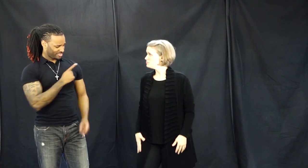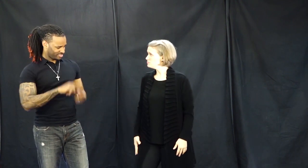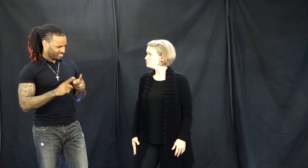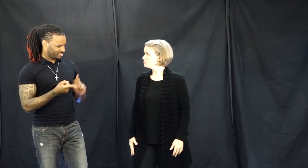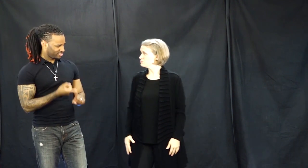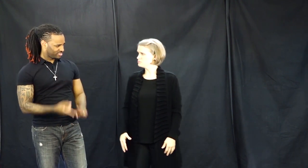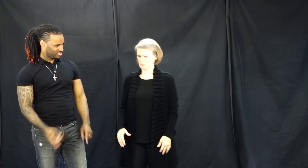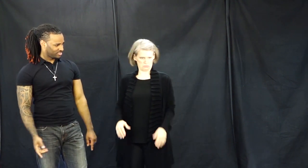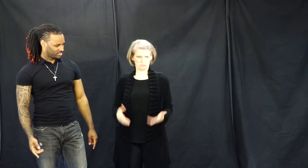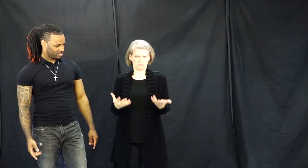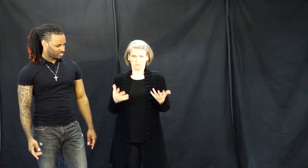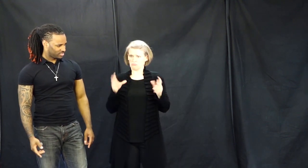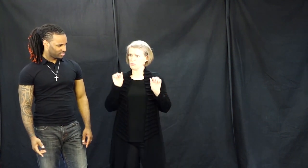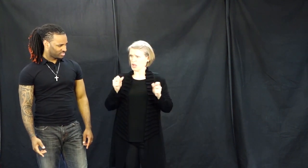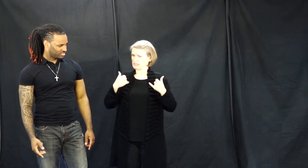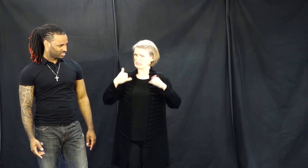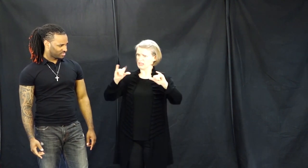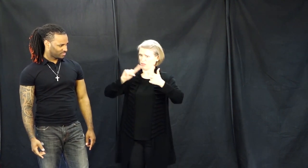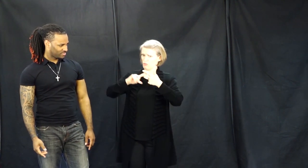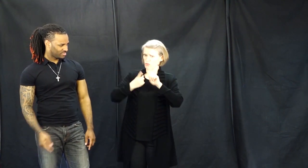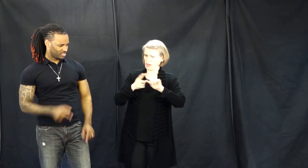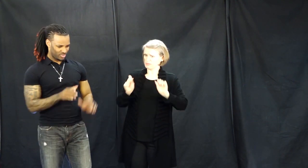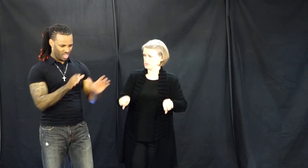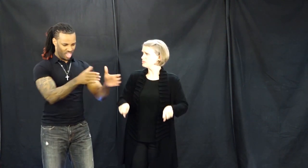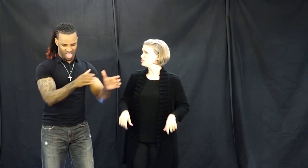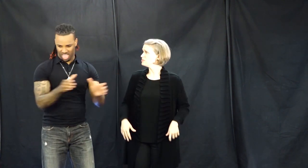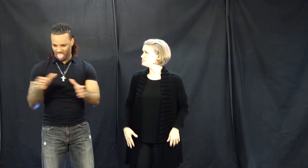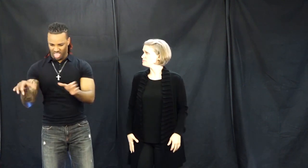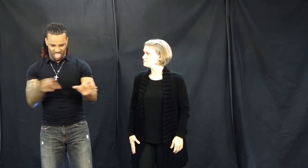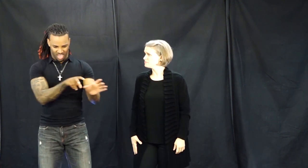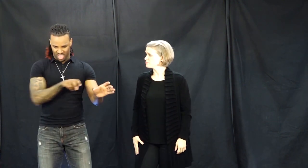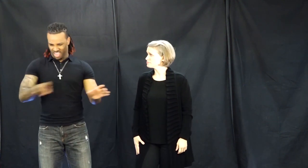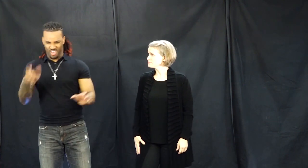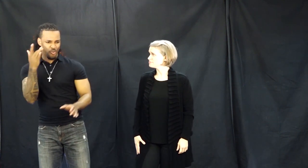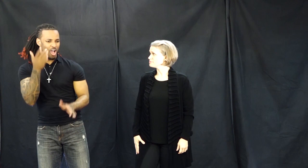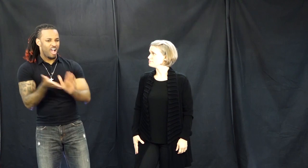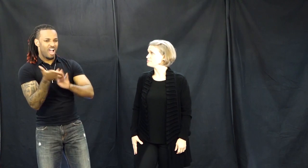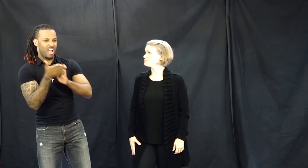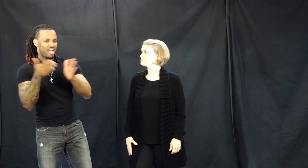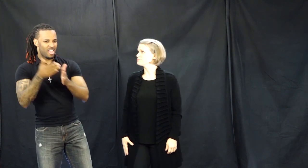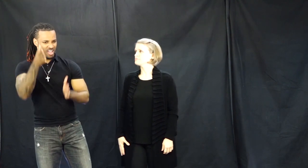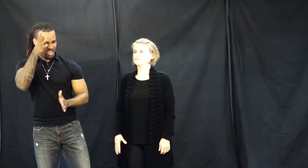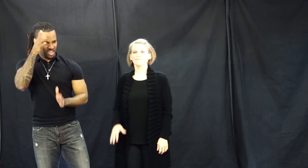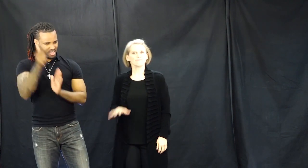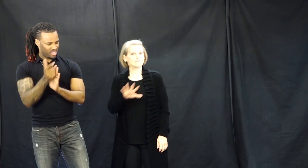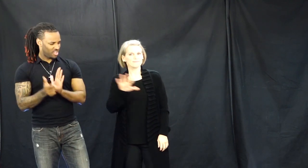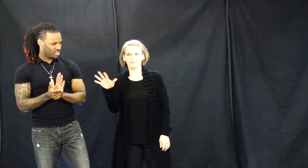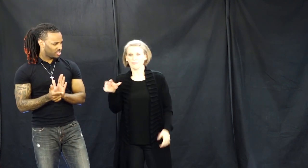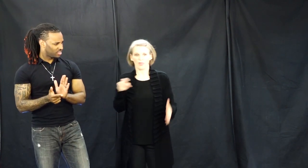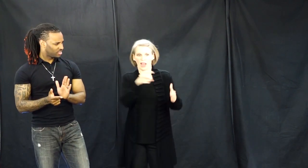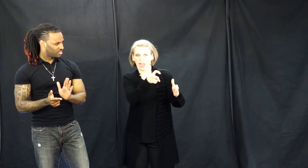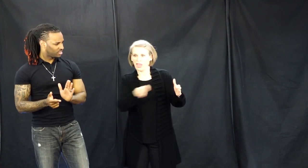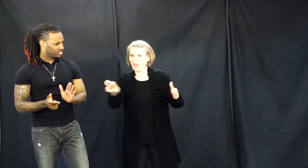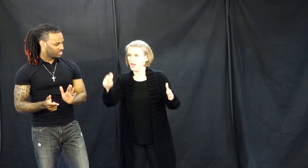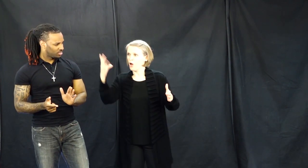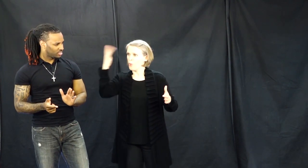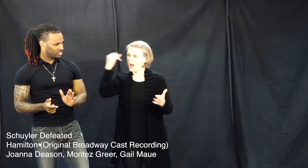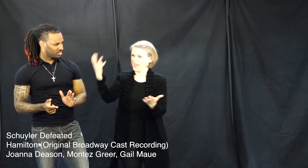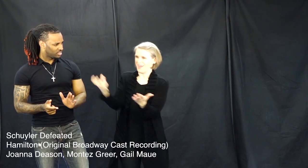friend. I don't see why that has to end. You changed parties to run against my father-in-law. I changed parties to seize the opportunity I saw. I swear